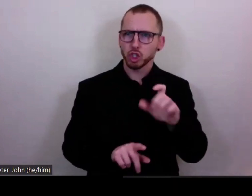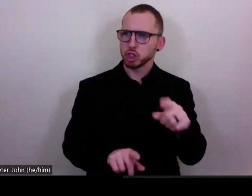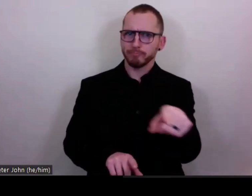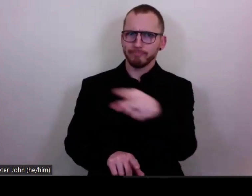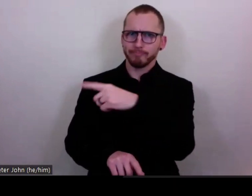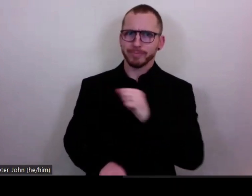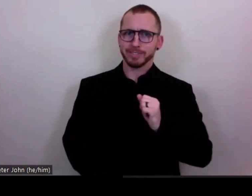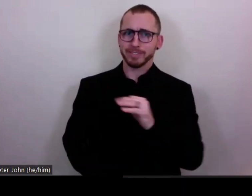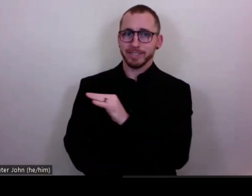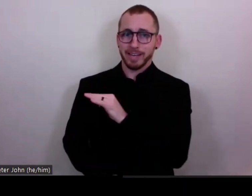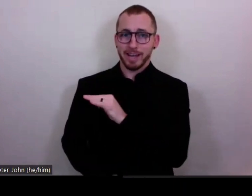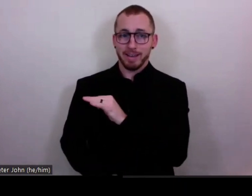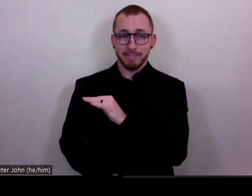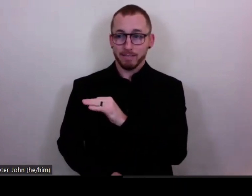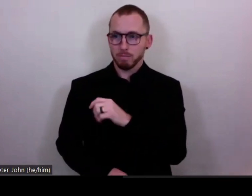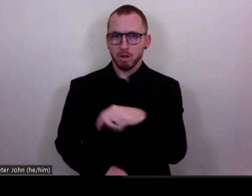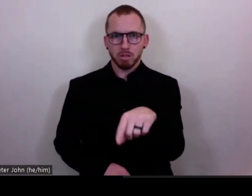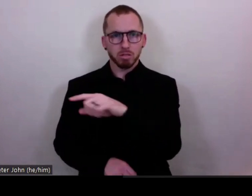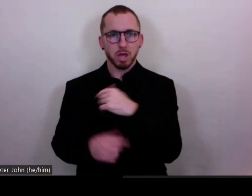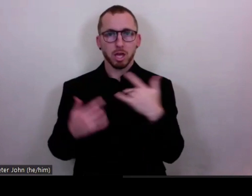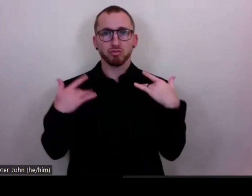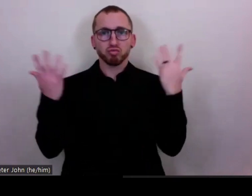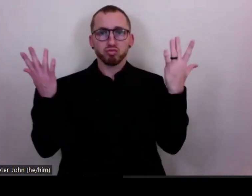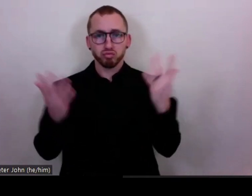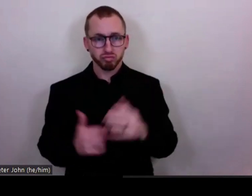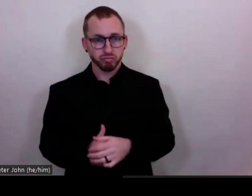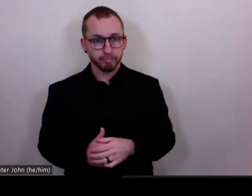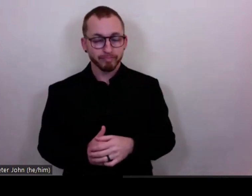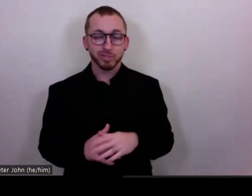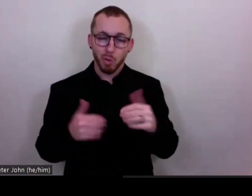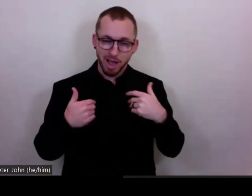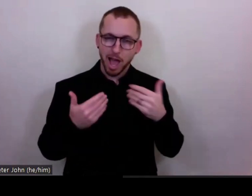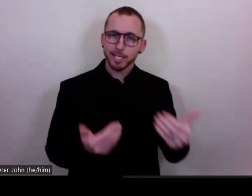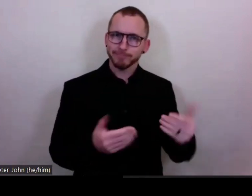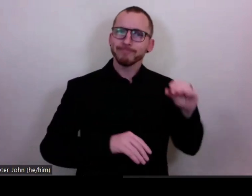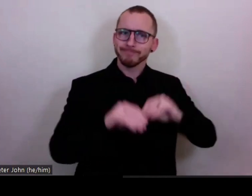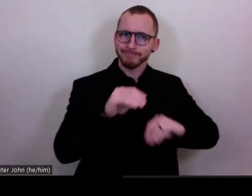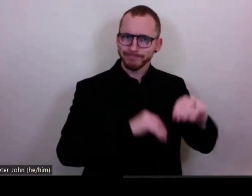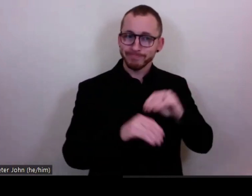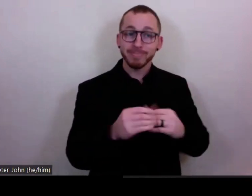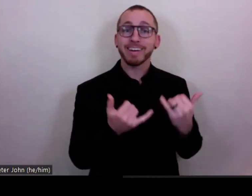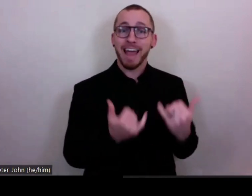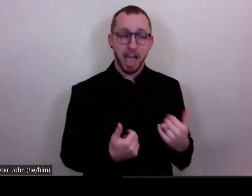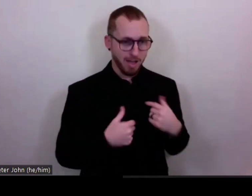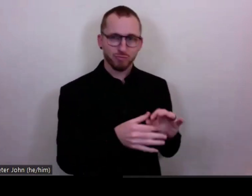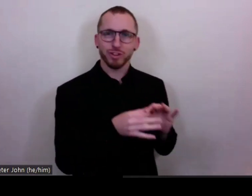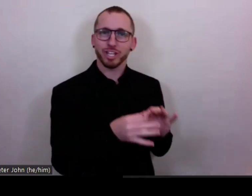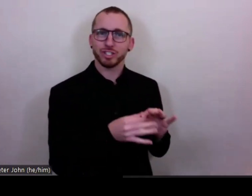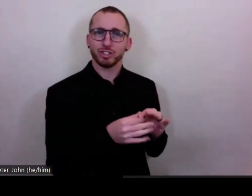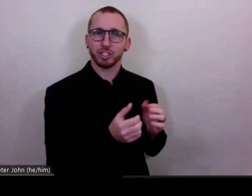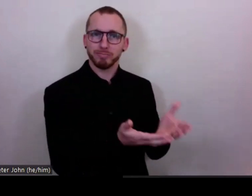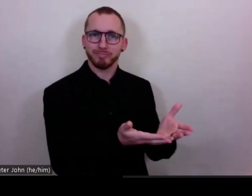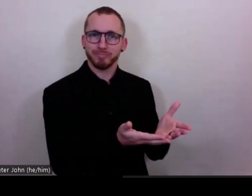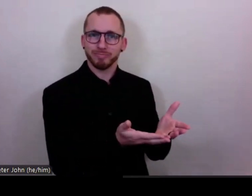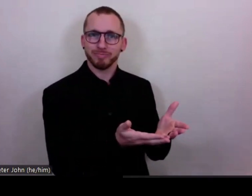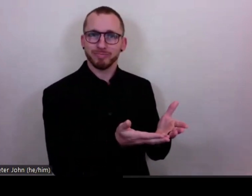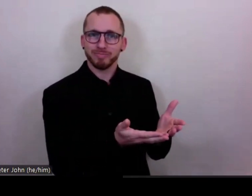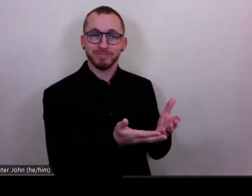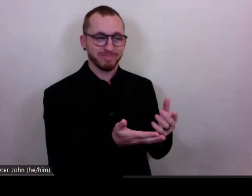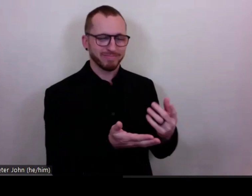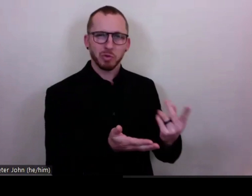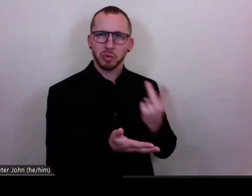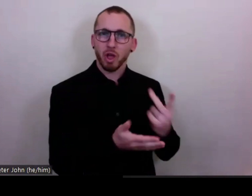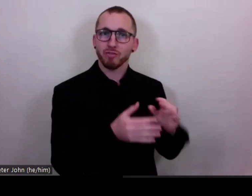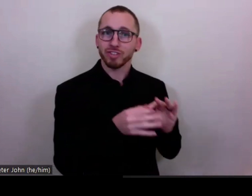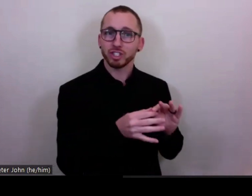it. And now I have a relationship with this person that transcends the negativity. Now, do